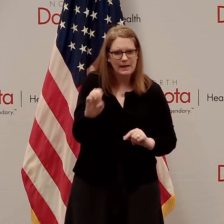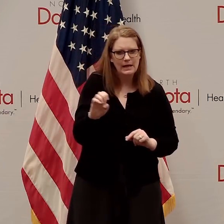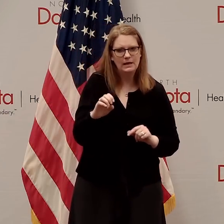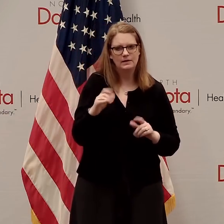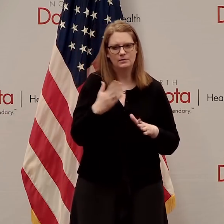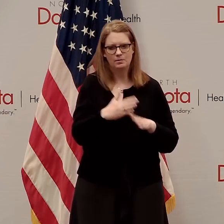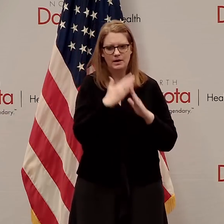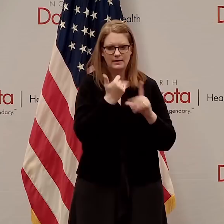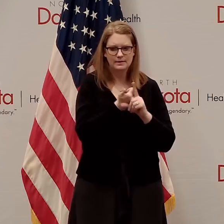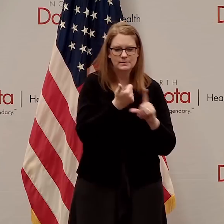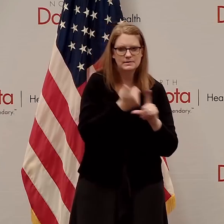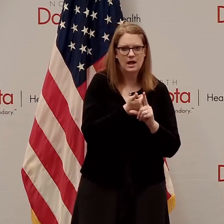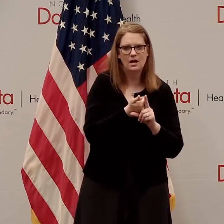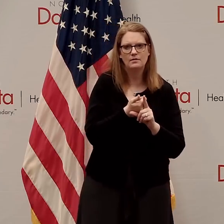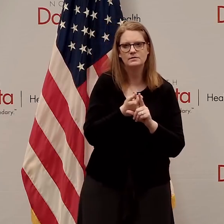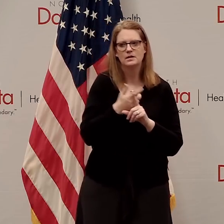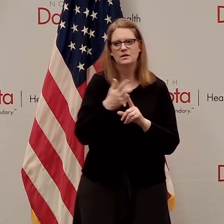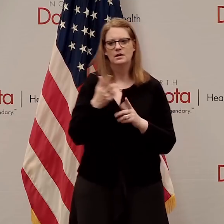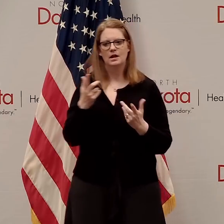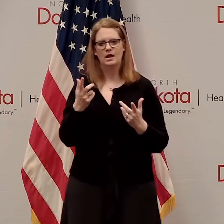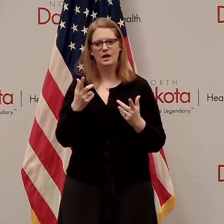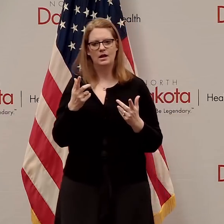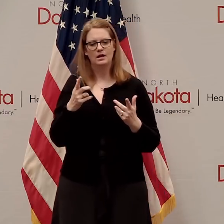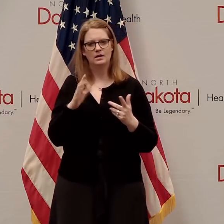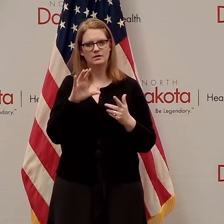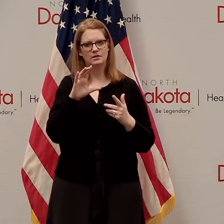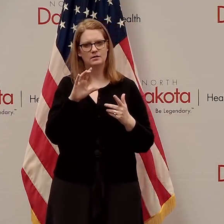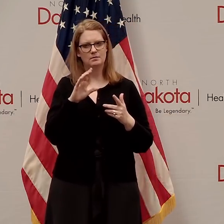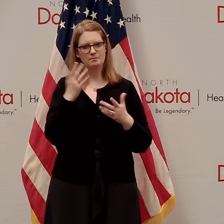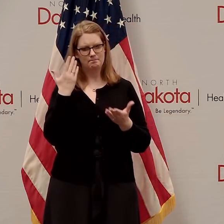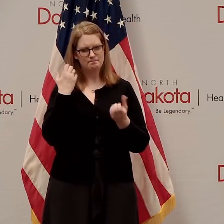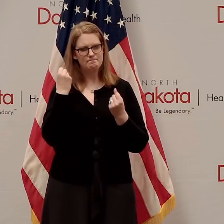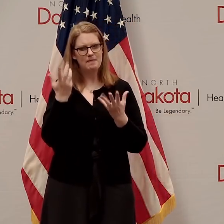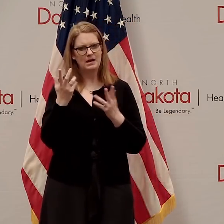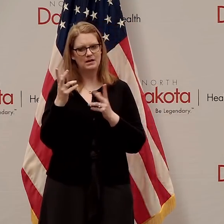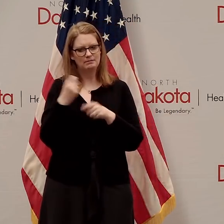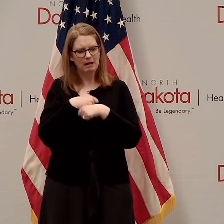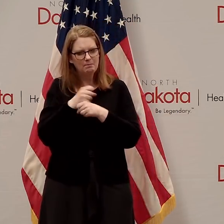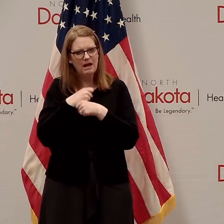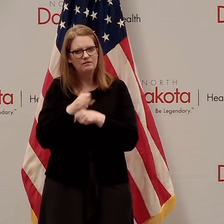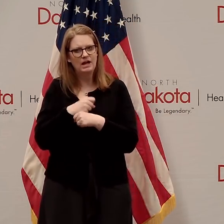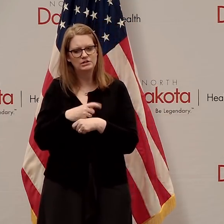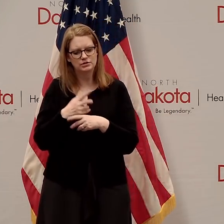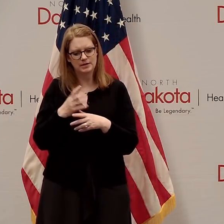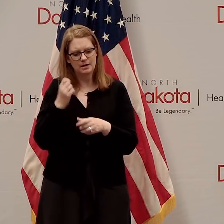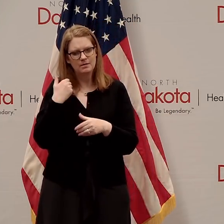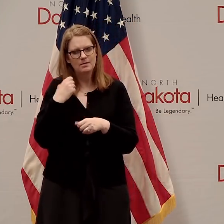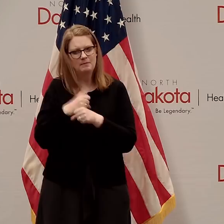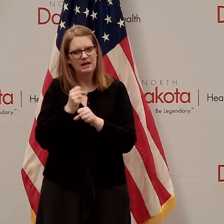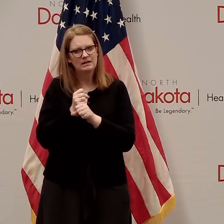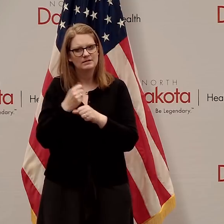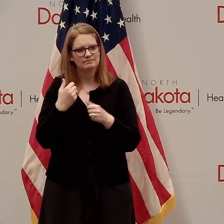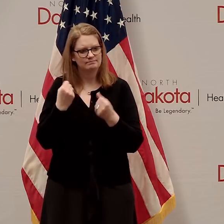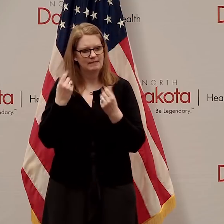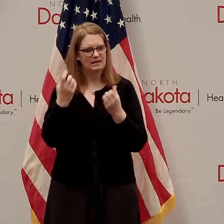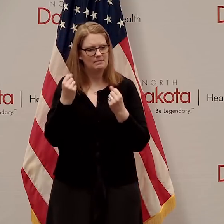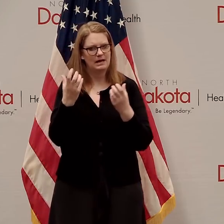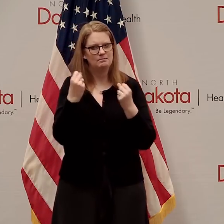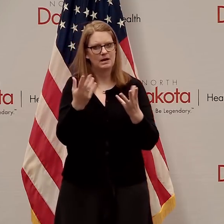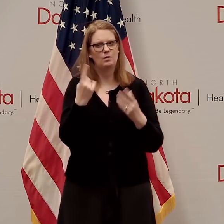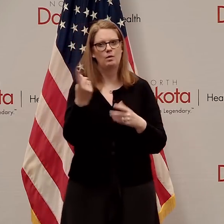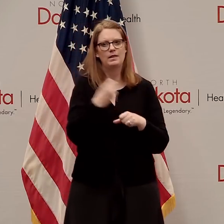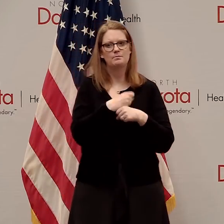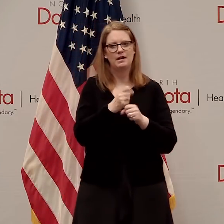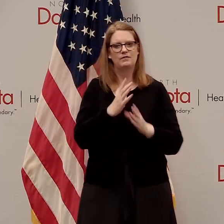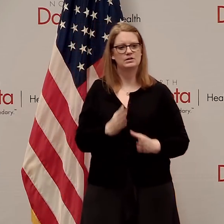members from the spread of COVID-19, and many manufacturers are stepping up to fulfill that need. One of those manufacturers, of course,